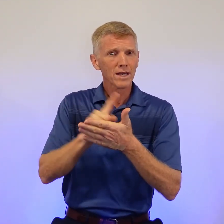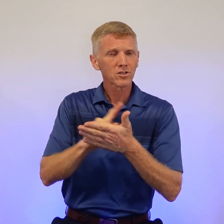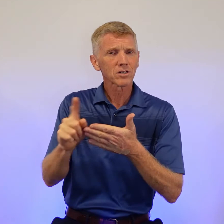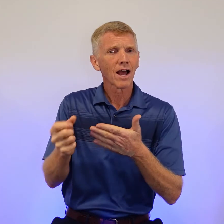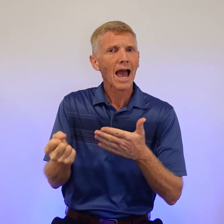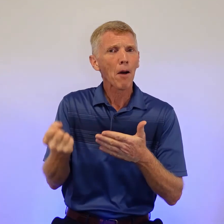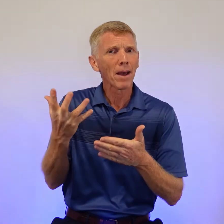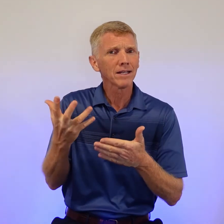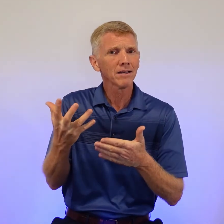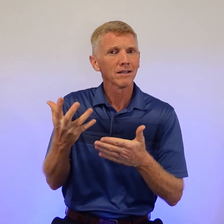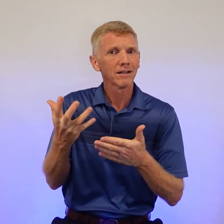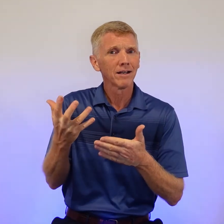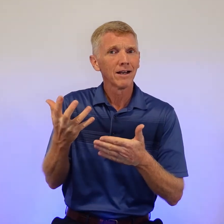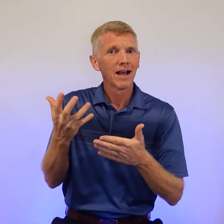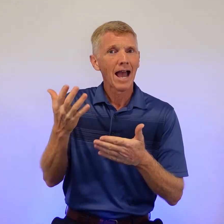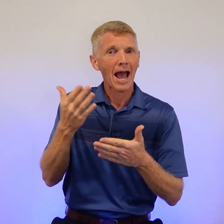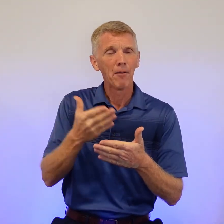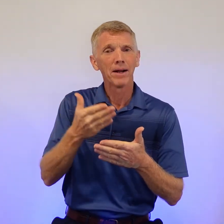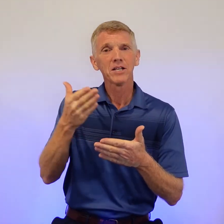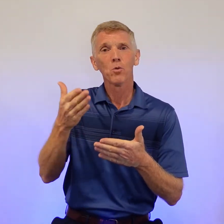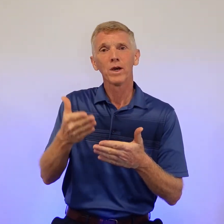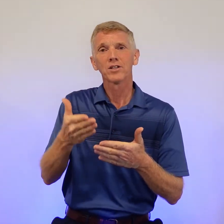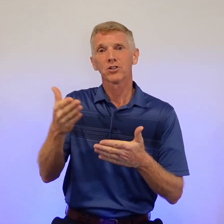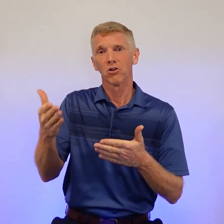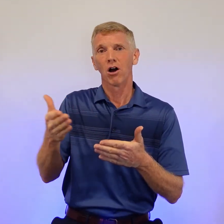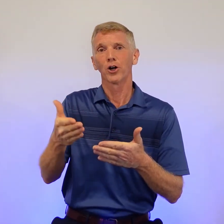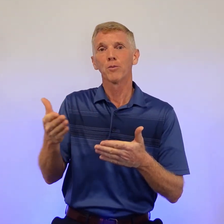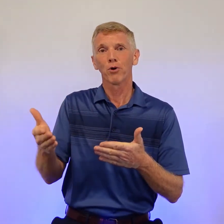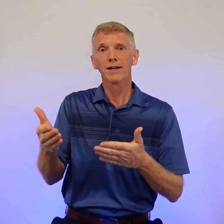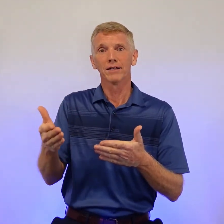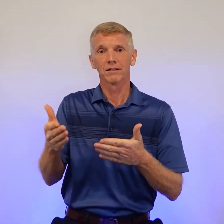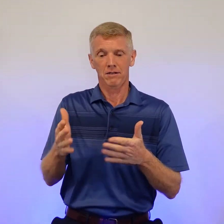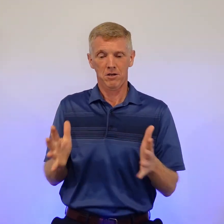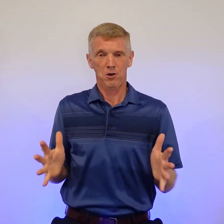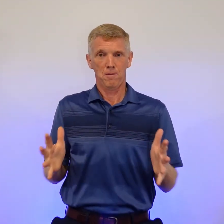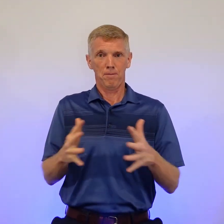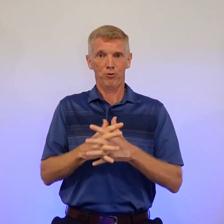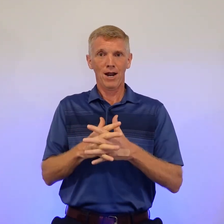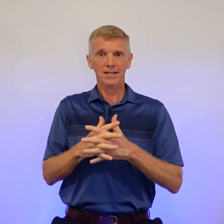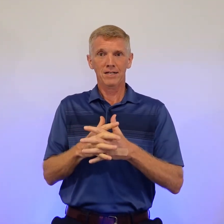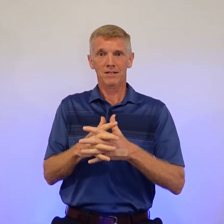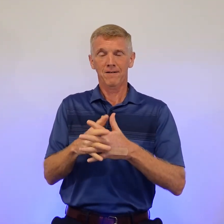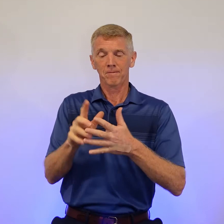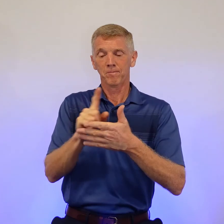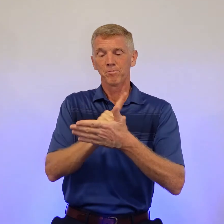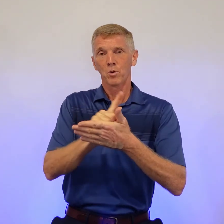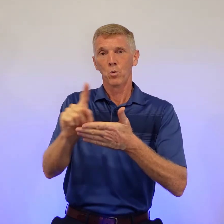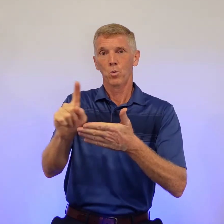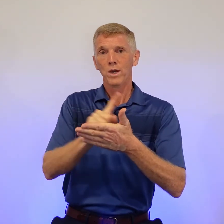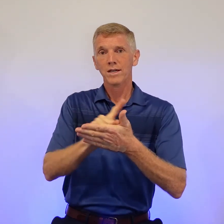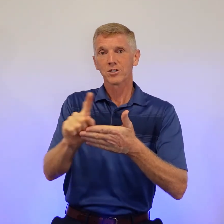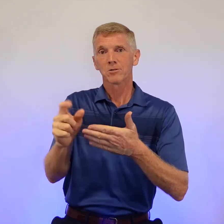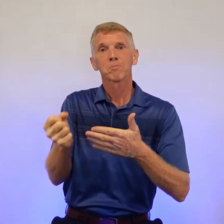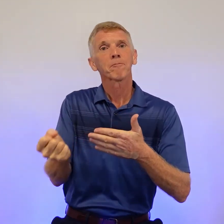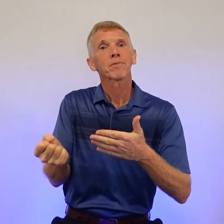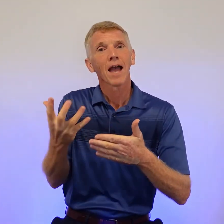weeks, how many? How many weeks along are you pregnant? Pregnant, weeks, how